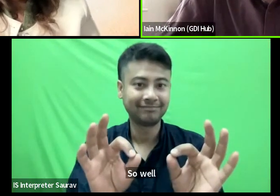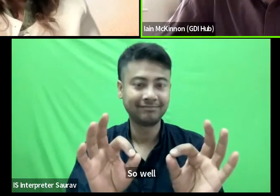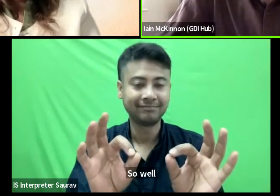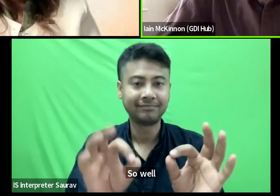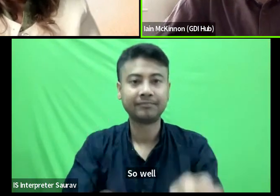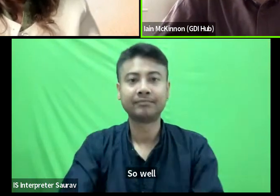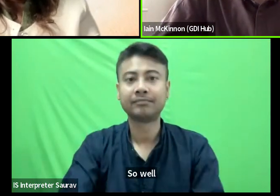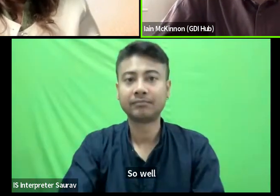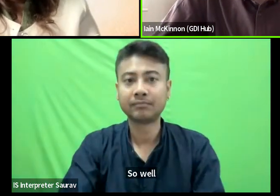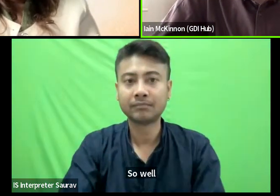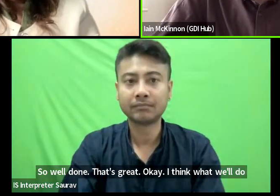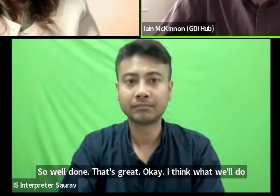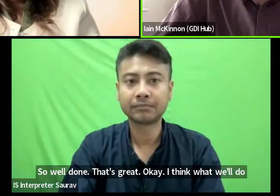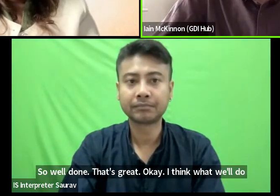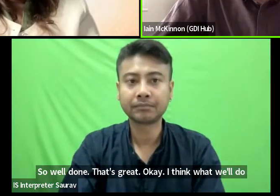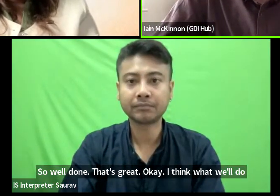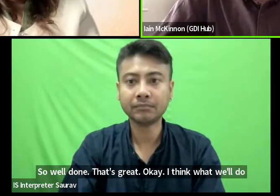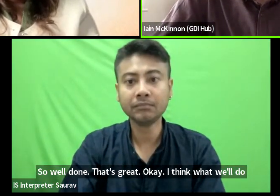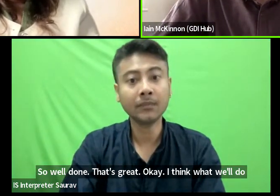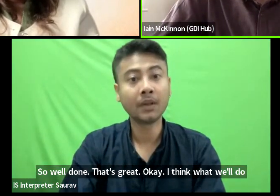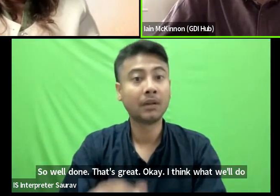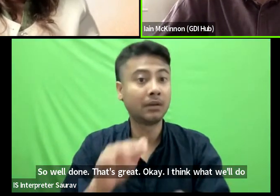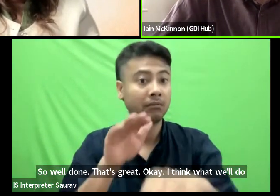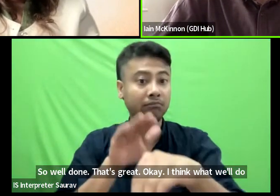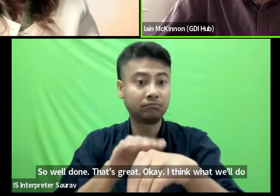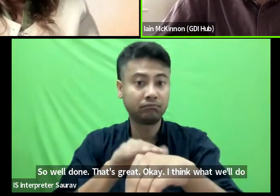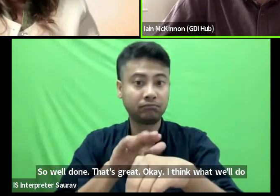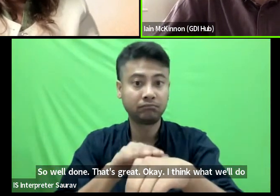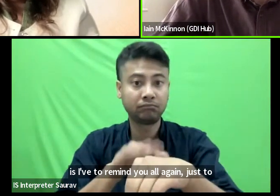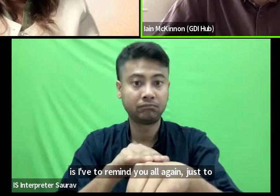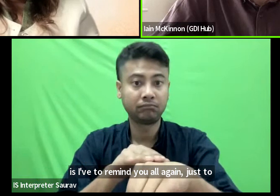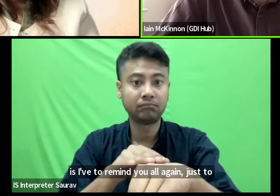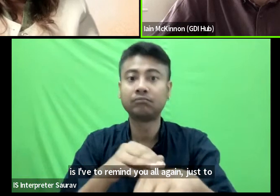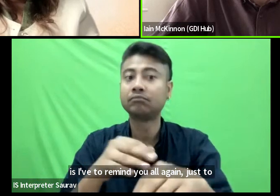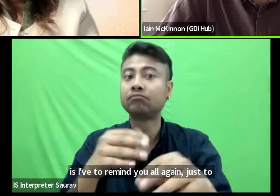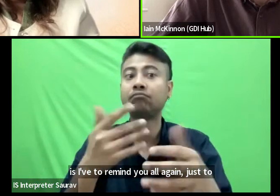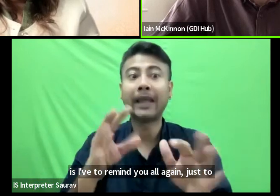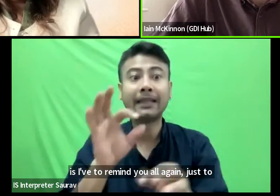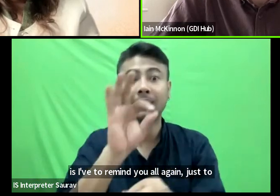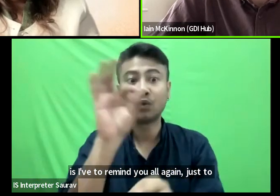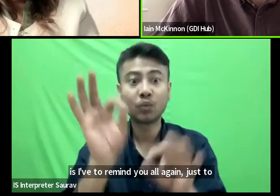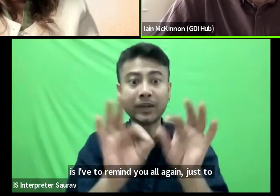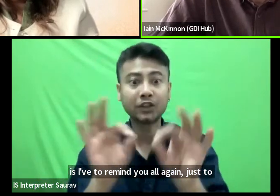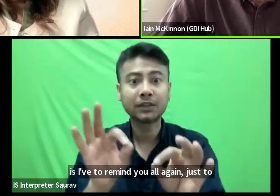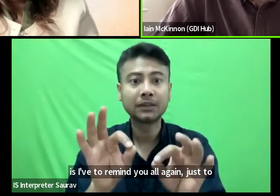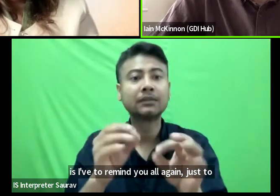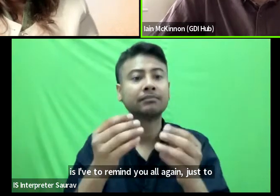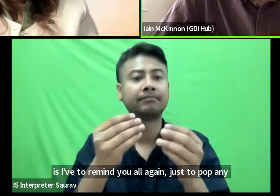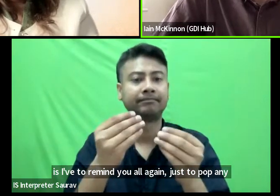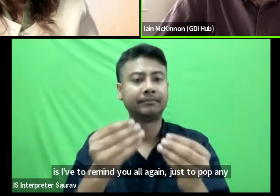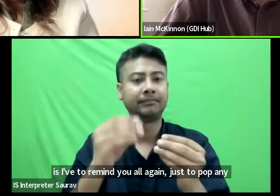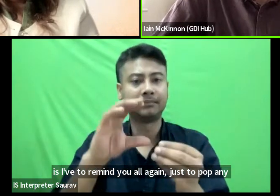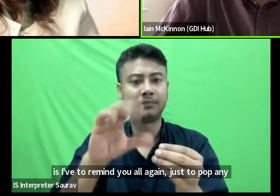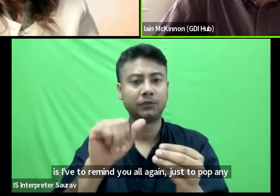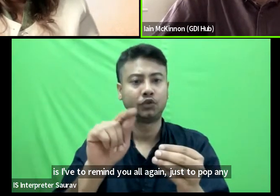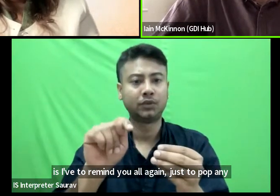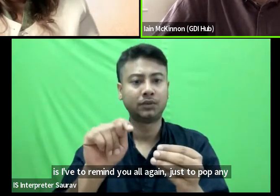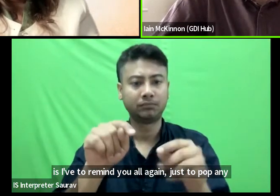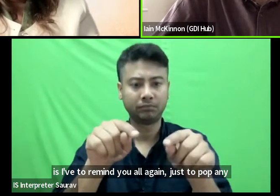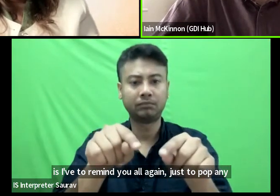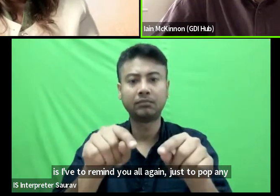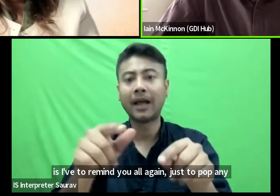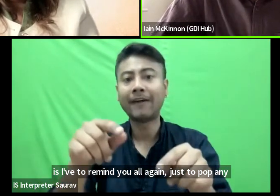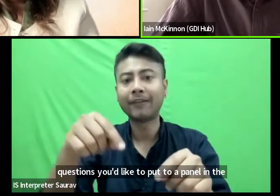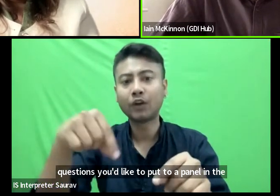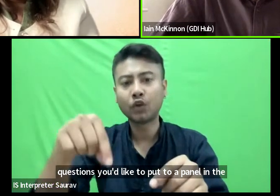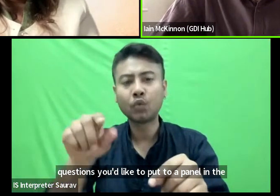do is to remind you all again, just to pop any questions you'd like to put to our panel in the Q&A box